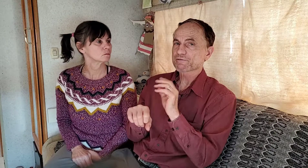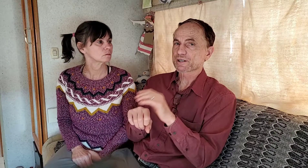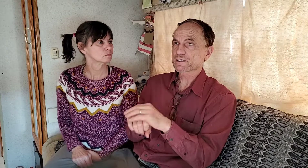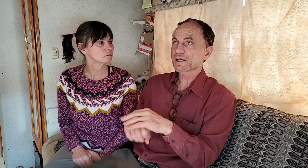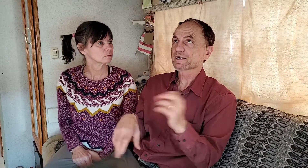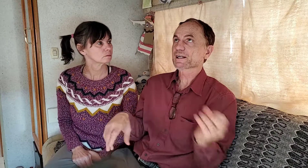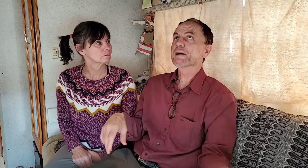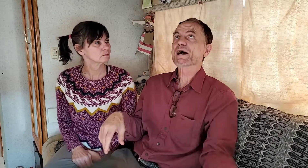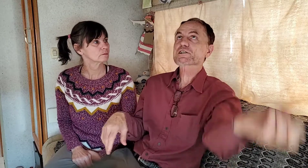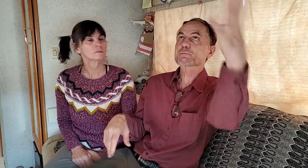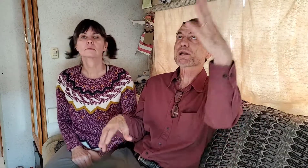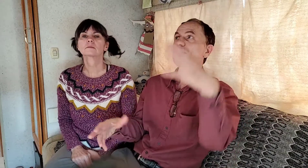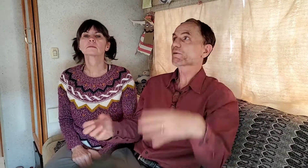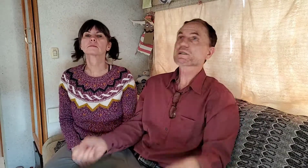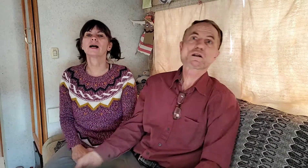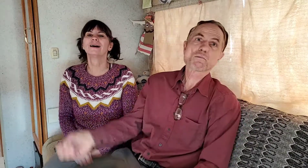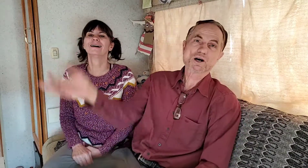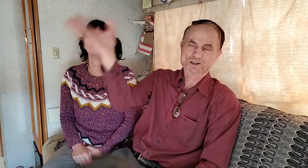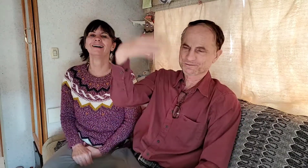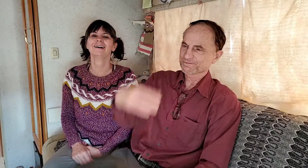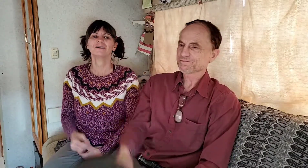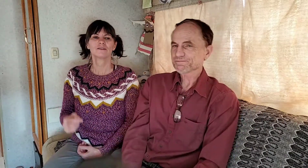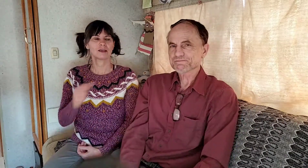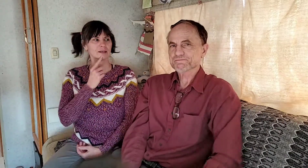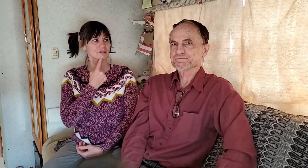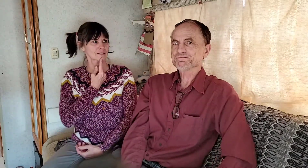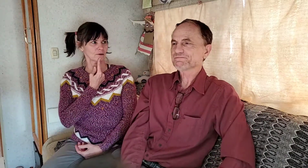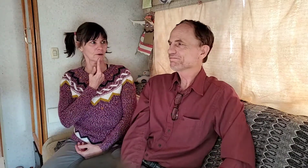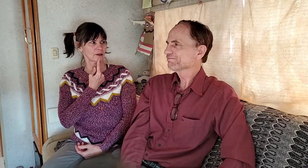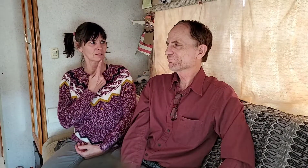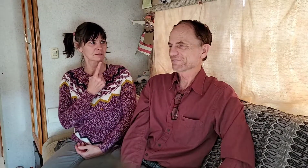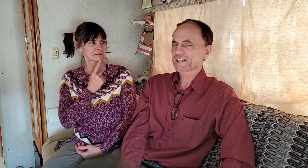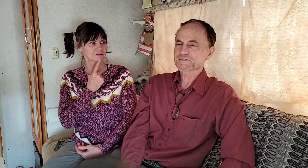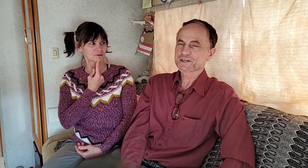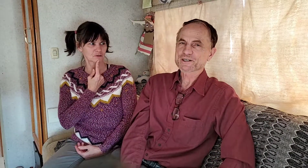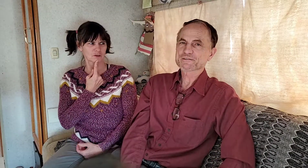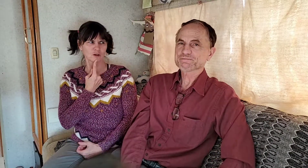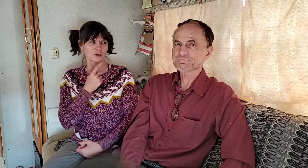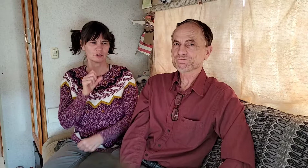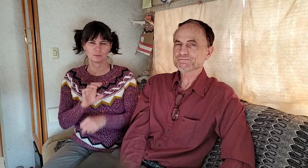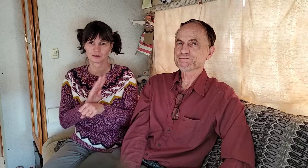I say that, I'm actually playing with a little ball. That is serious. Yes, very. Serious business.